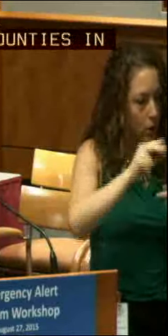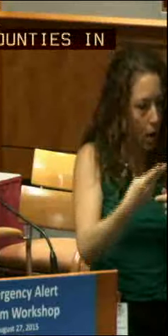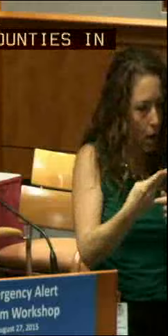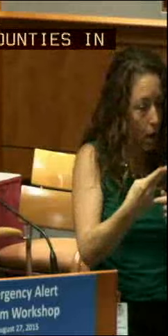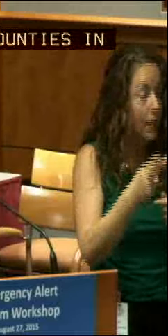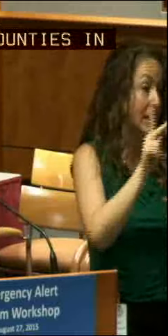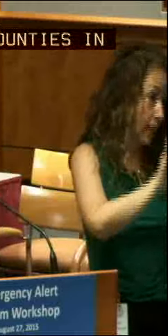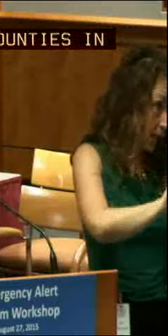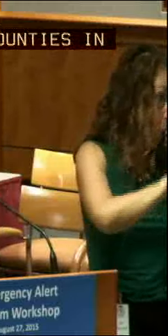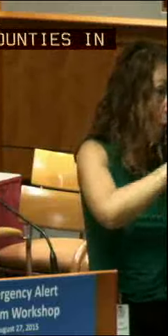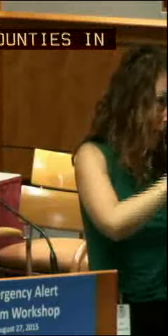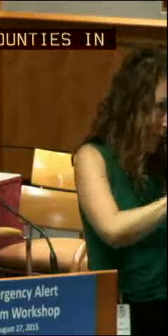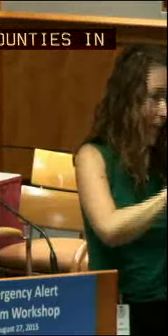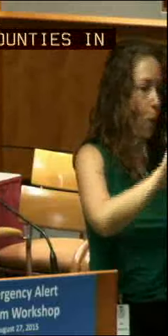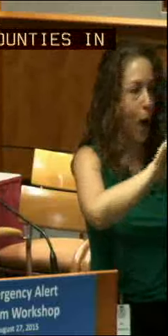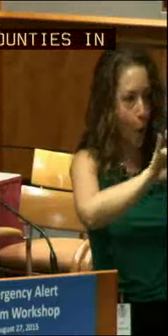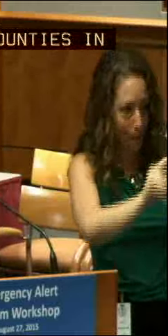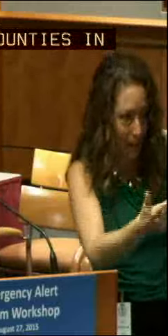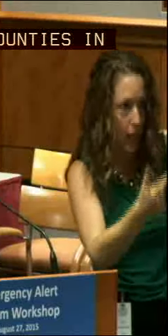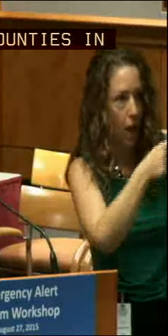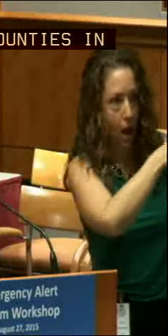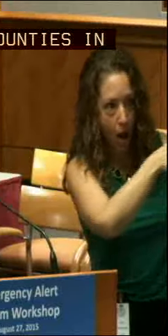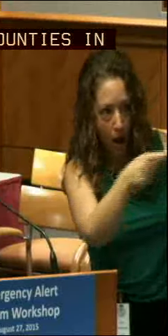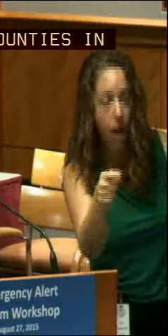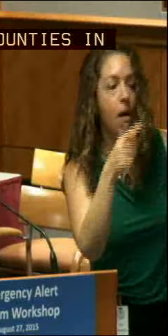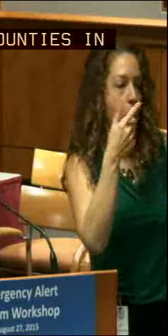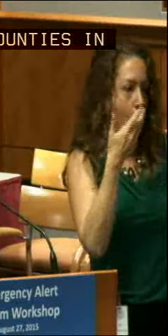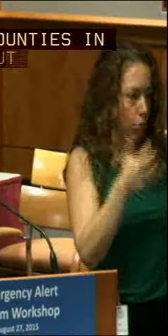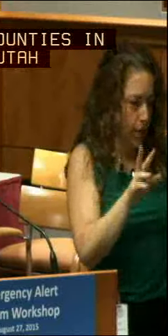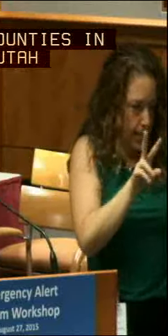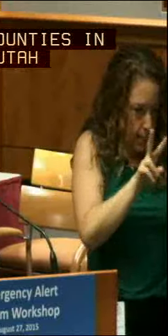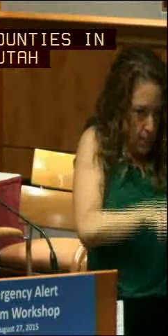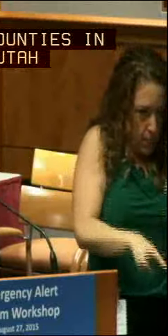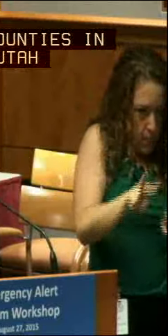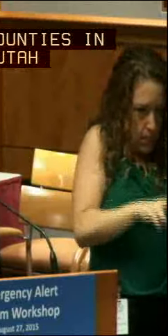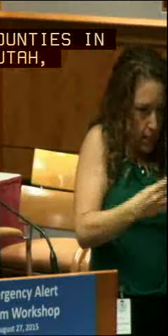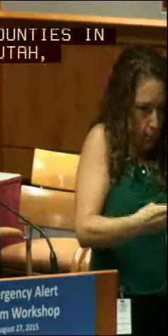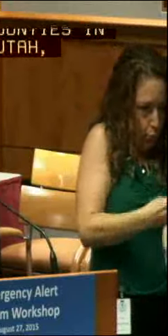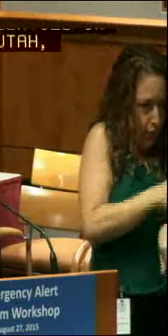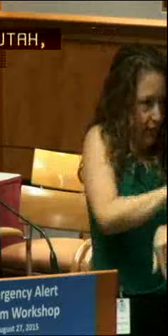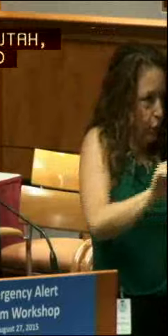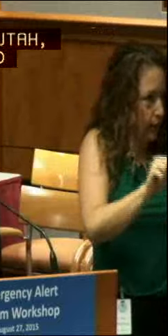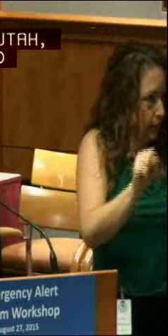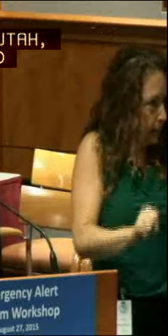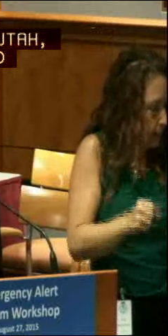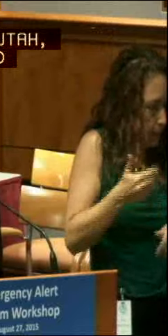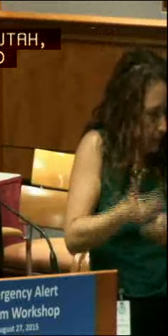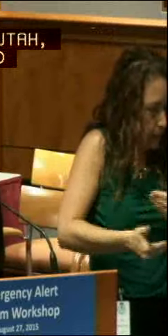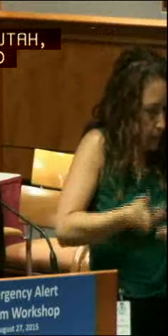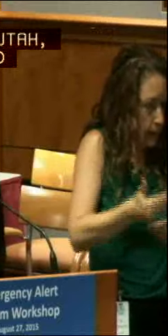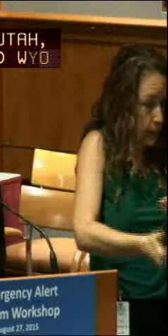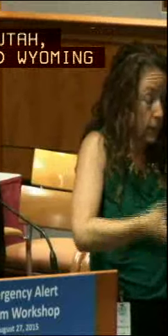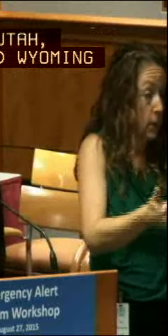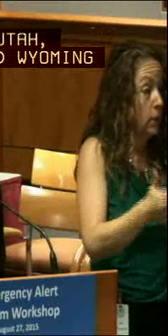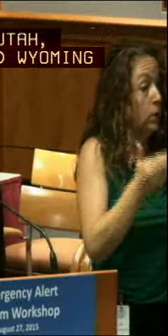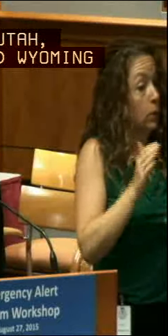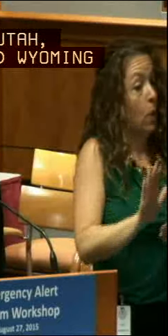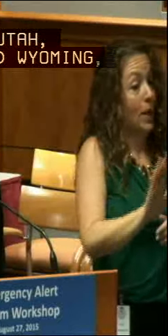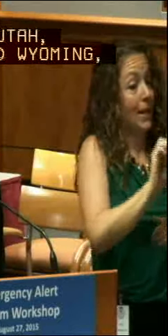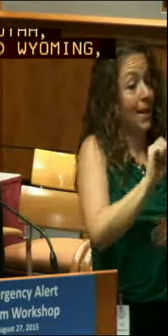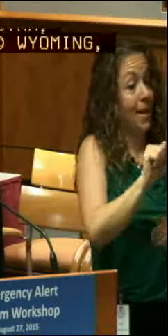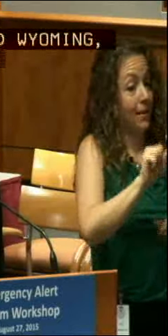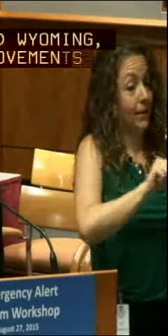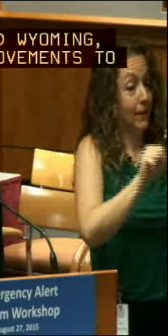Kentucky, Oregon, and Wyoming have made these improvements to their systems, and that EAS systems also